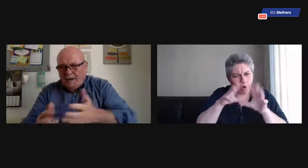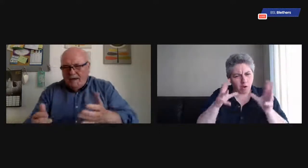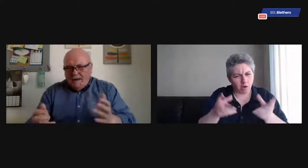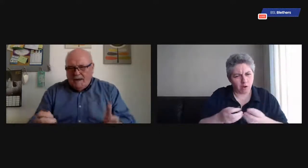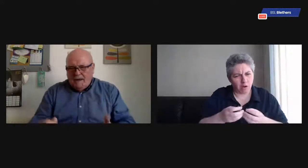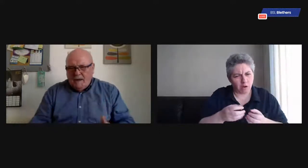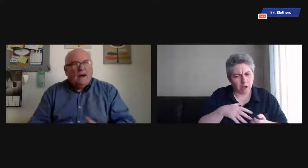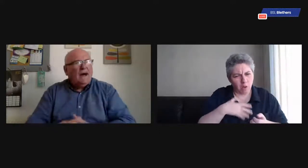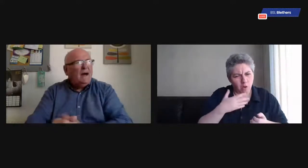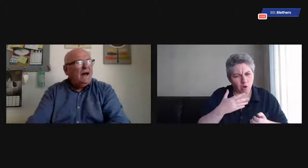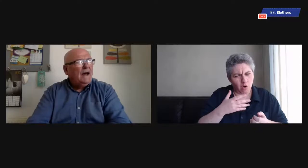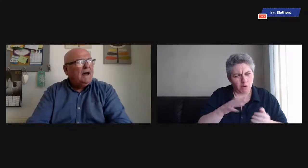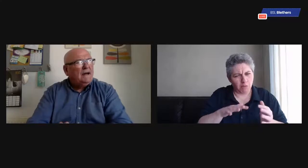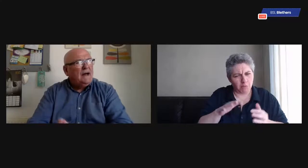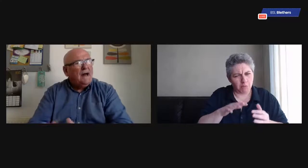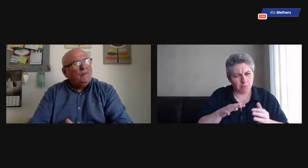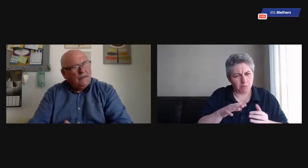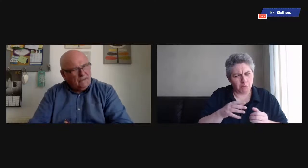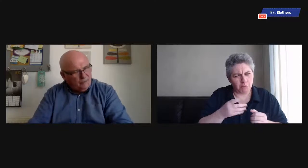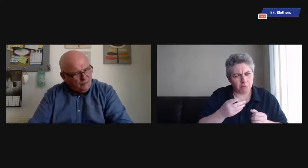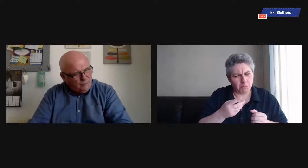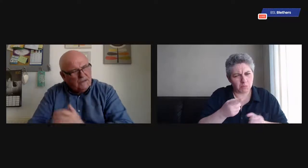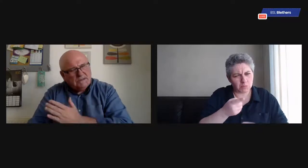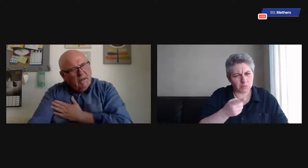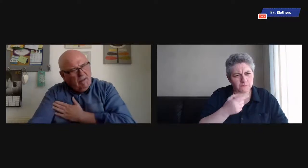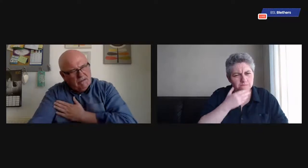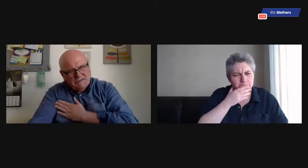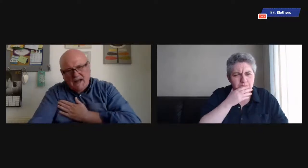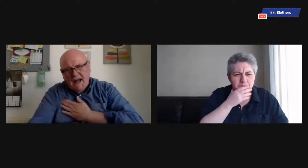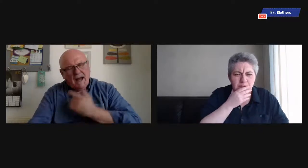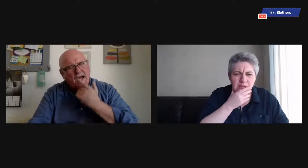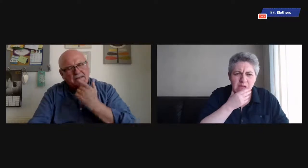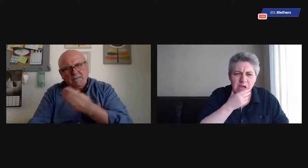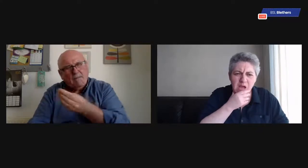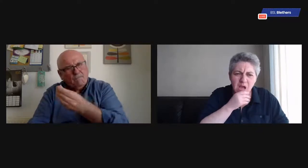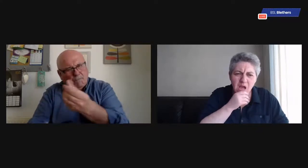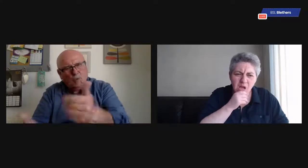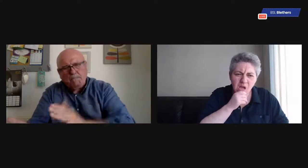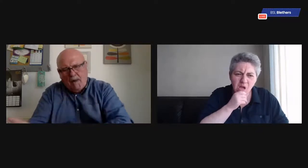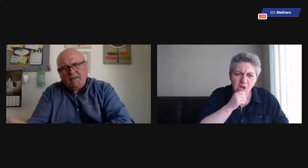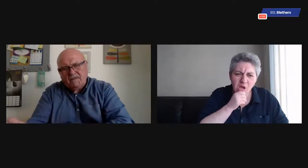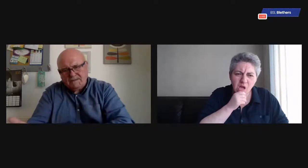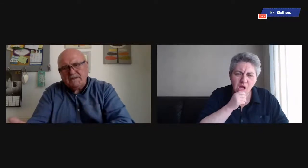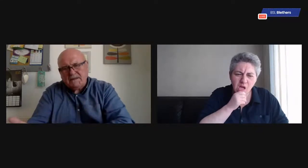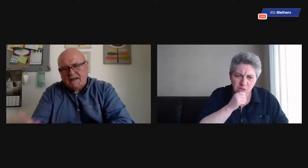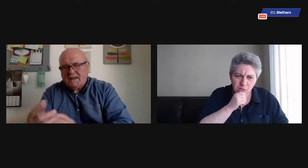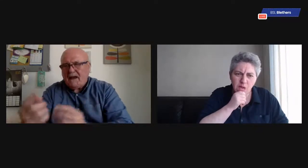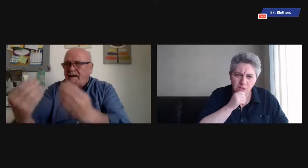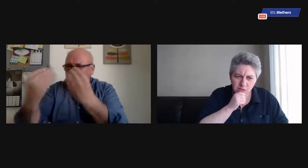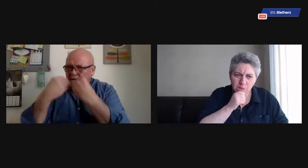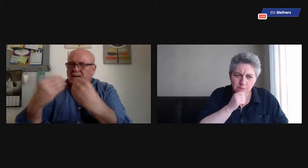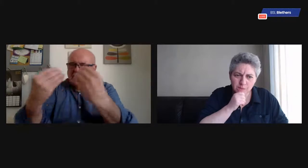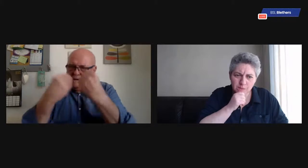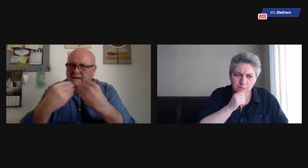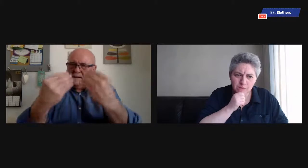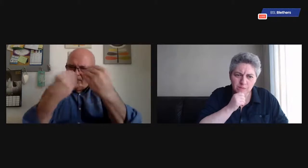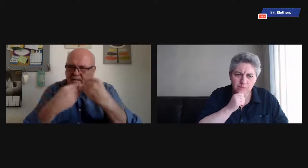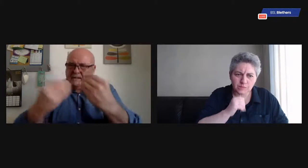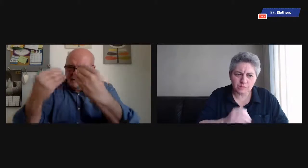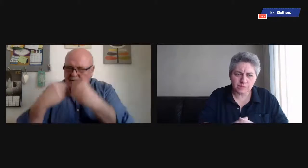pigs. We were compiling the do's and the don'ts by doing all the do's and the don'ts. How long did it